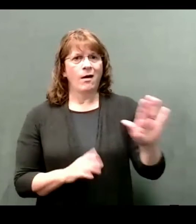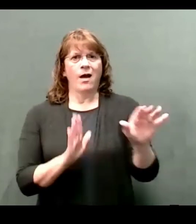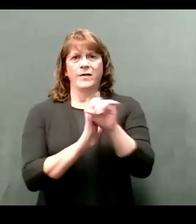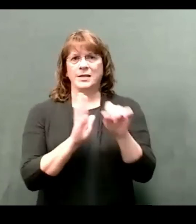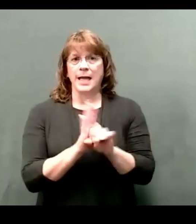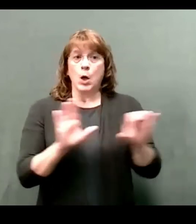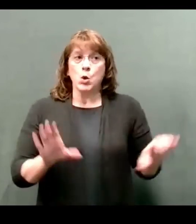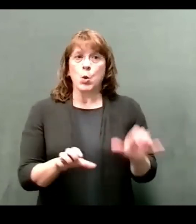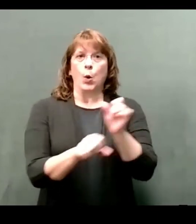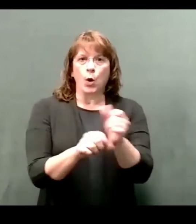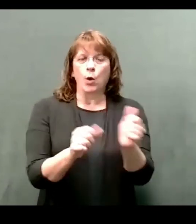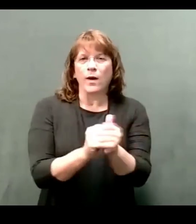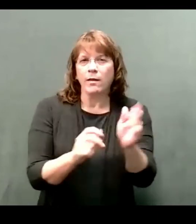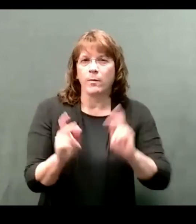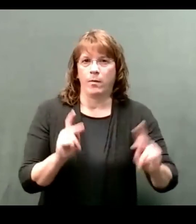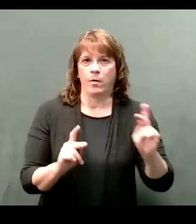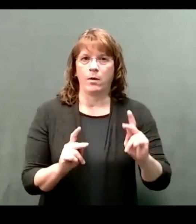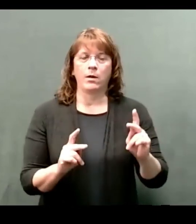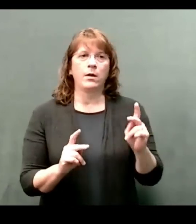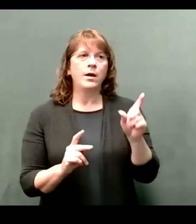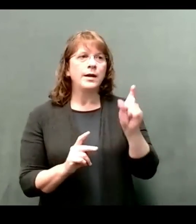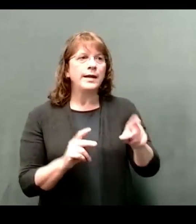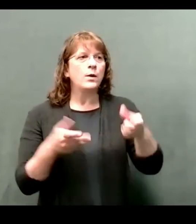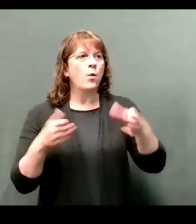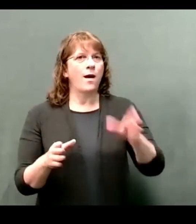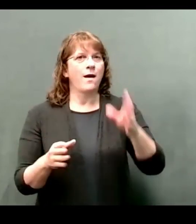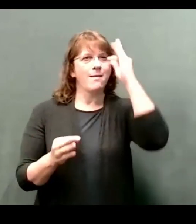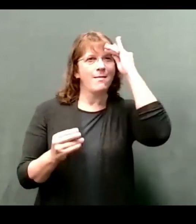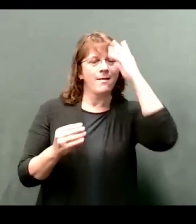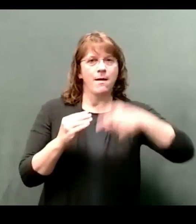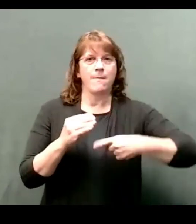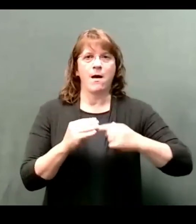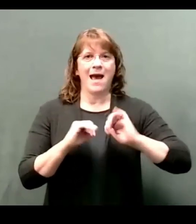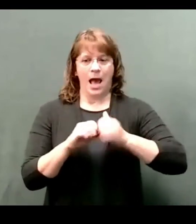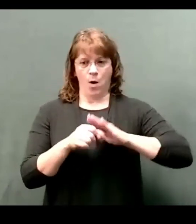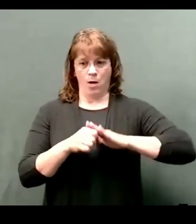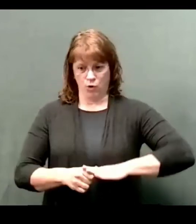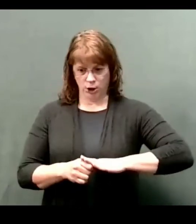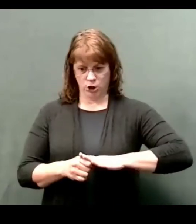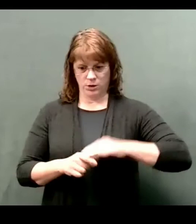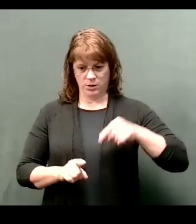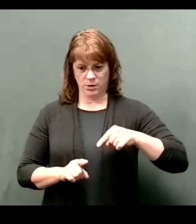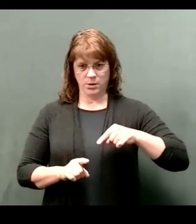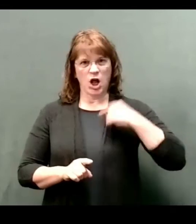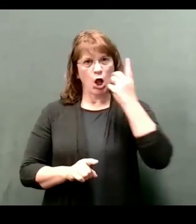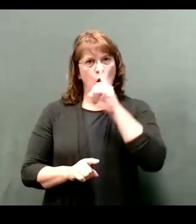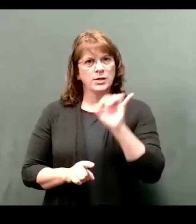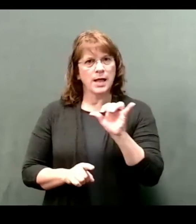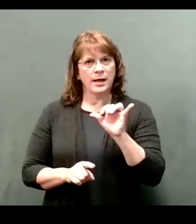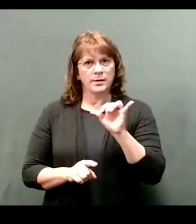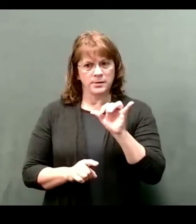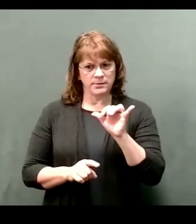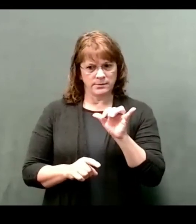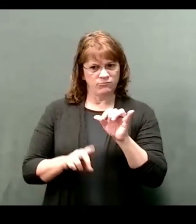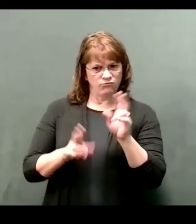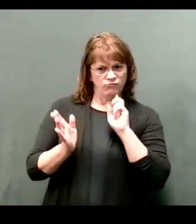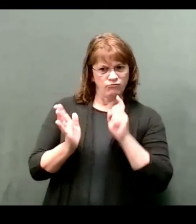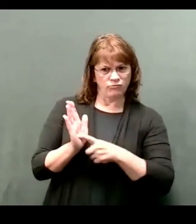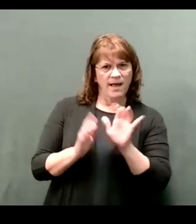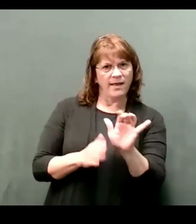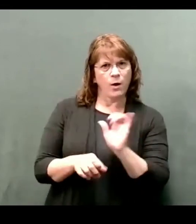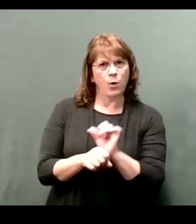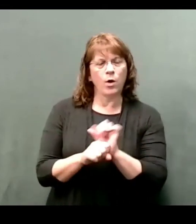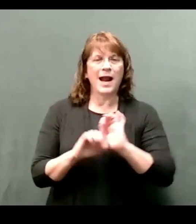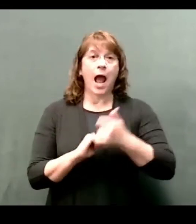state who are doing work with people and who need a way to think critically about how oppression might be showing up in the work they're doing and how we might be